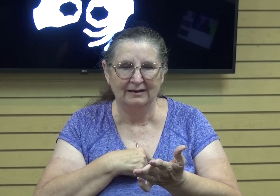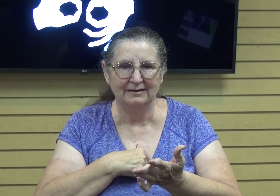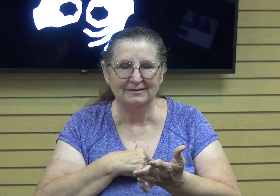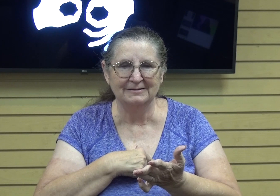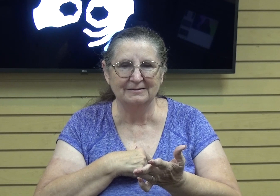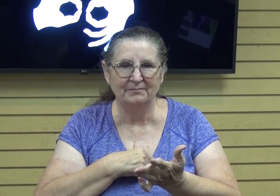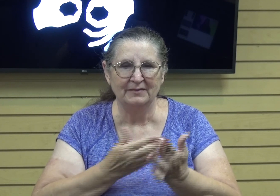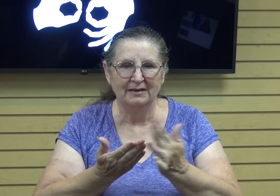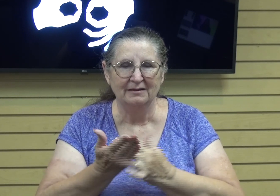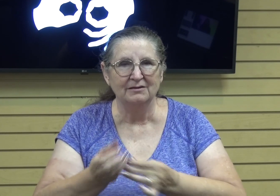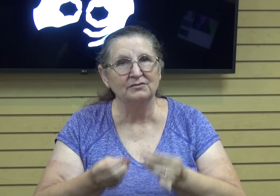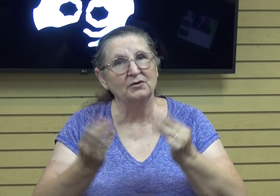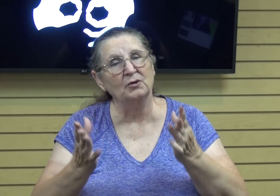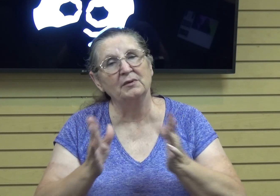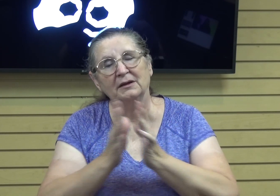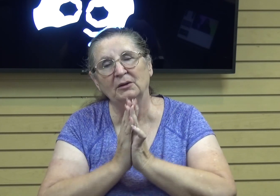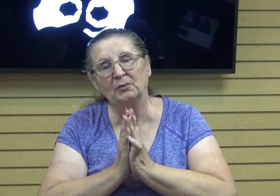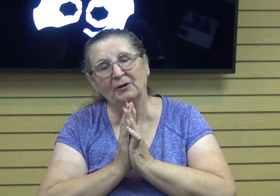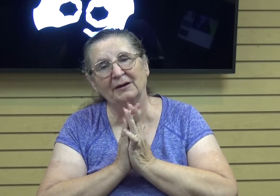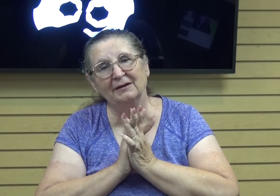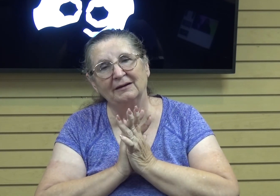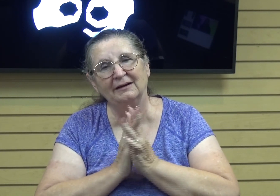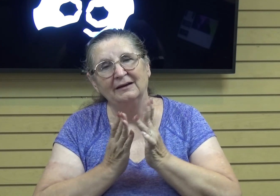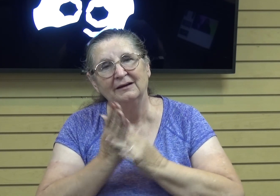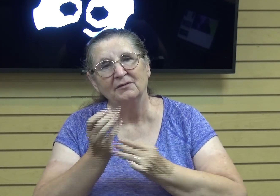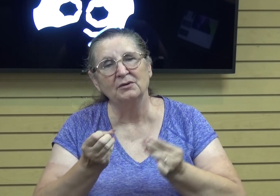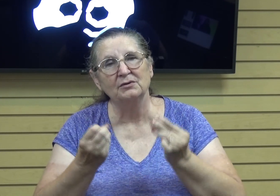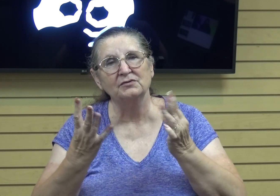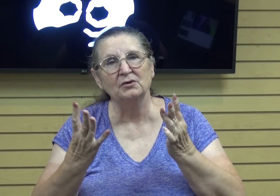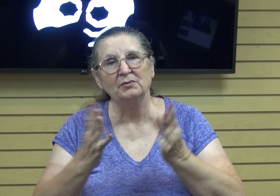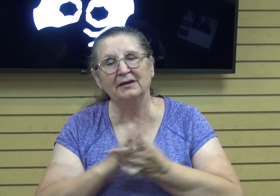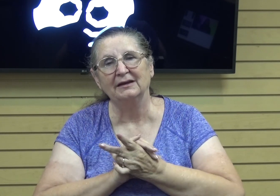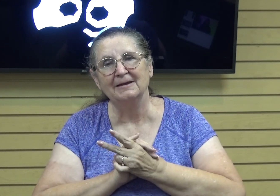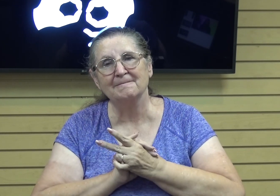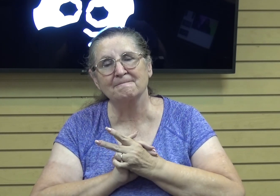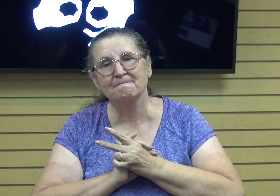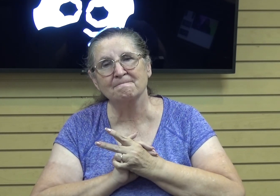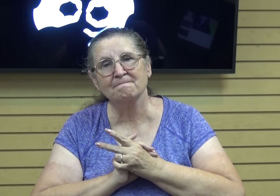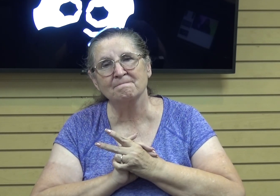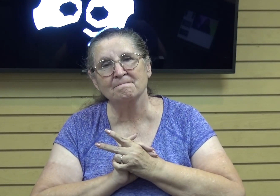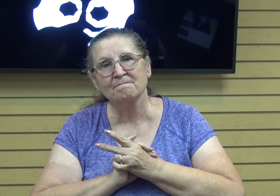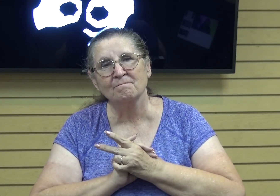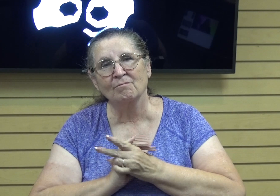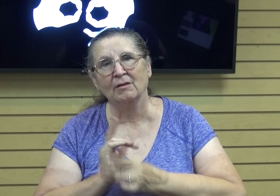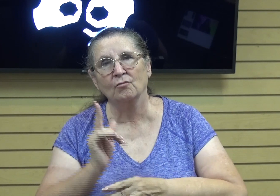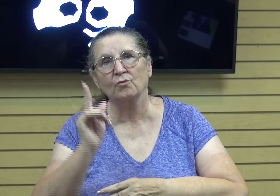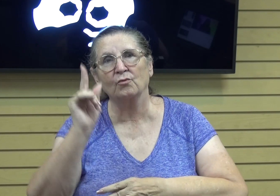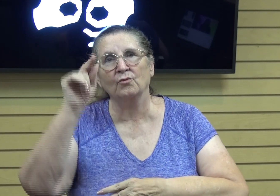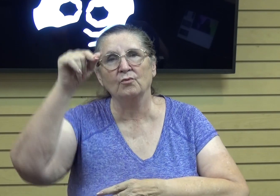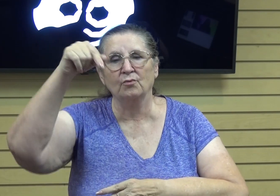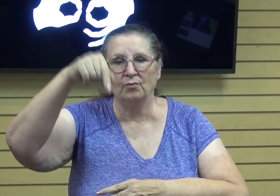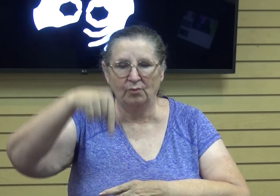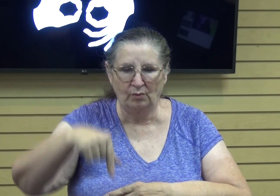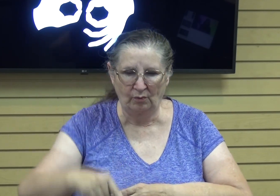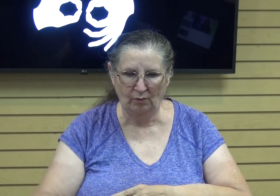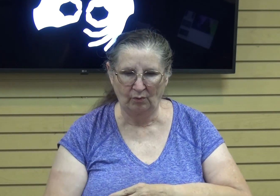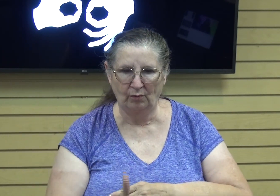through so many prayers, through so many ups and downs, and it's just